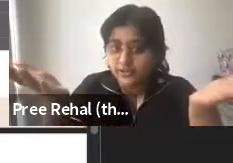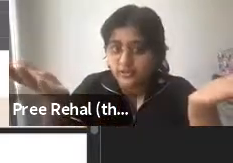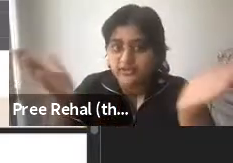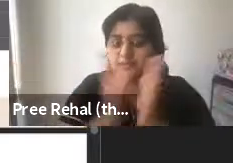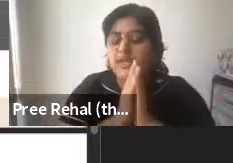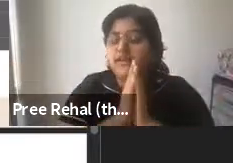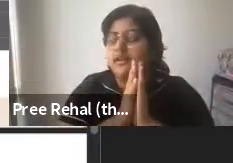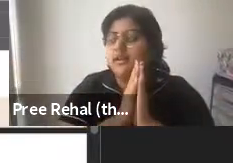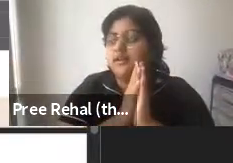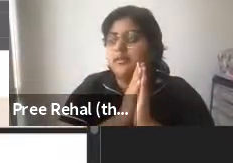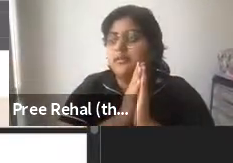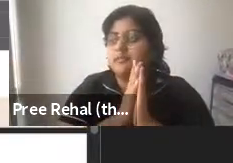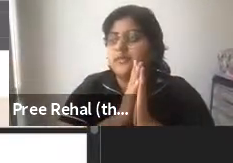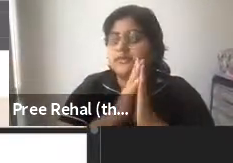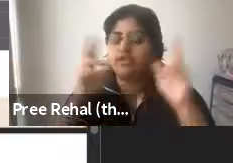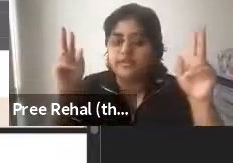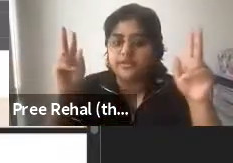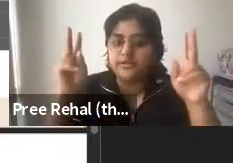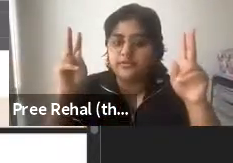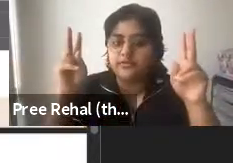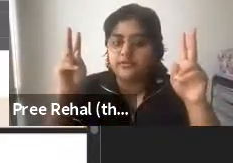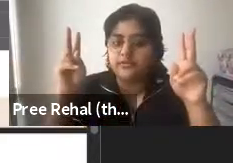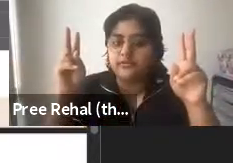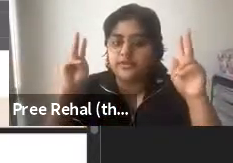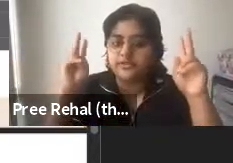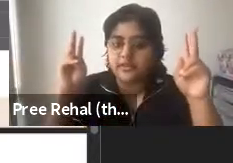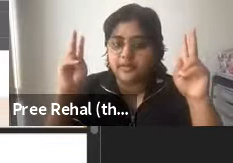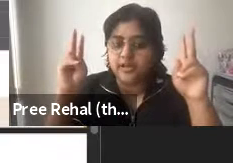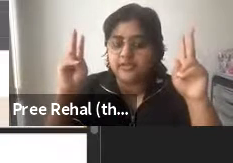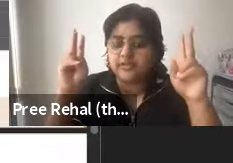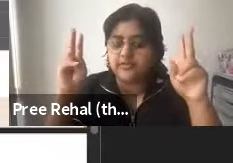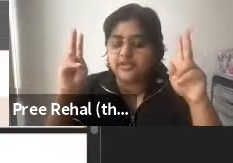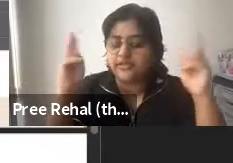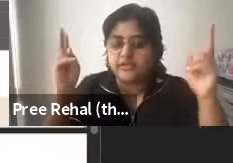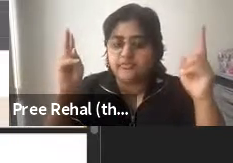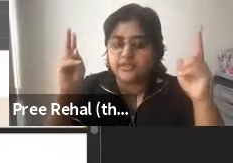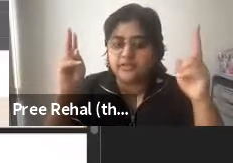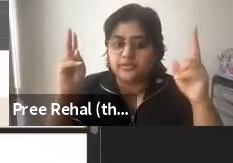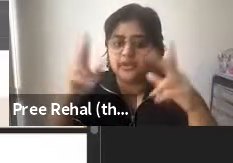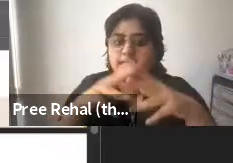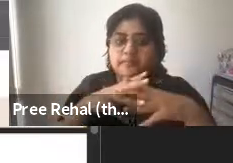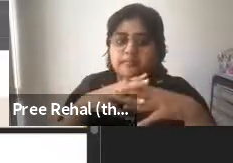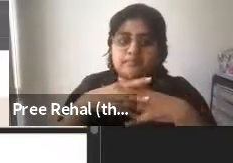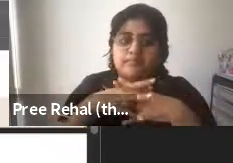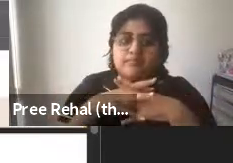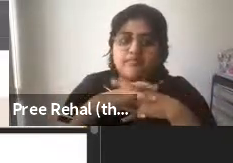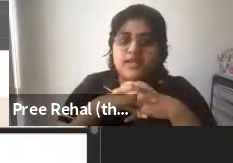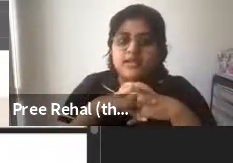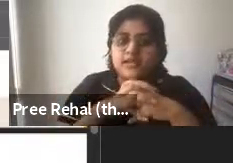actually at York. So shout out to York for fully funding my master's, because I couldn't have done it otherwise.